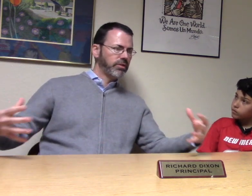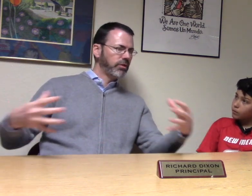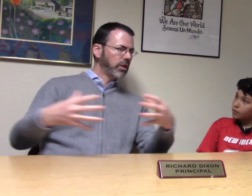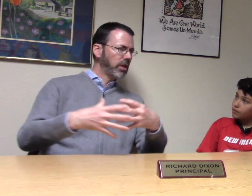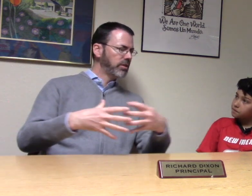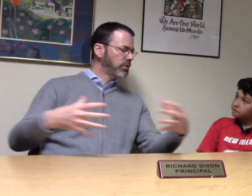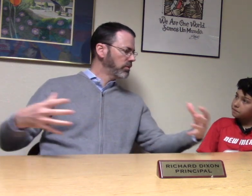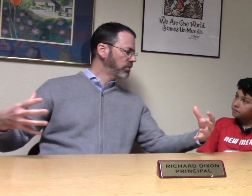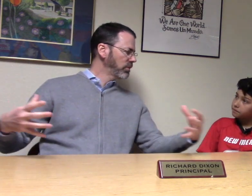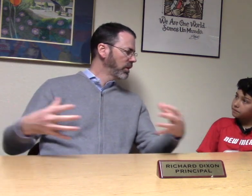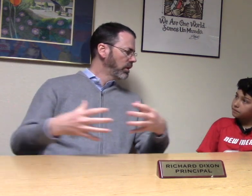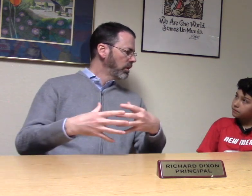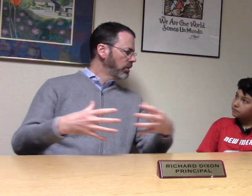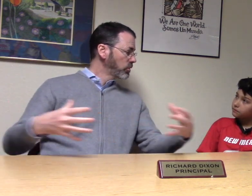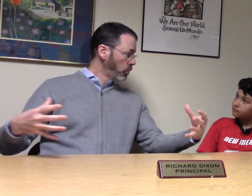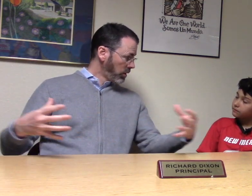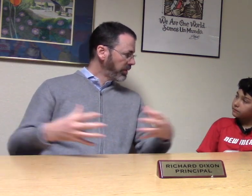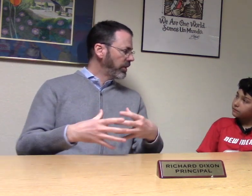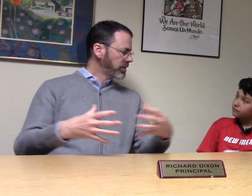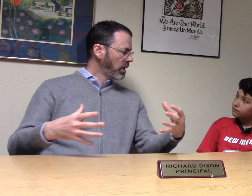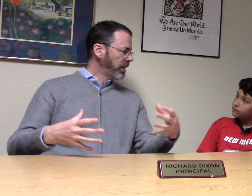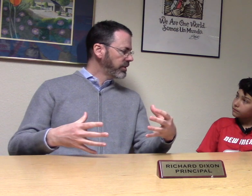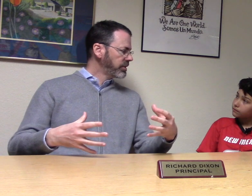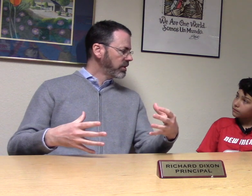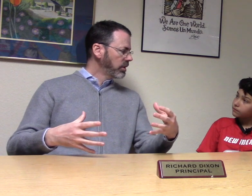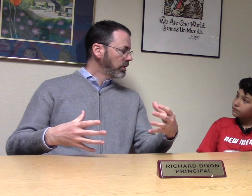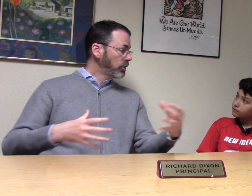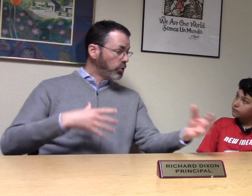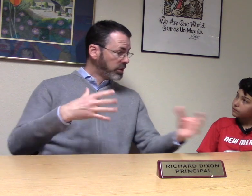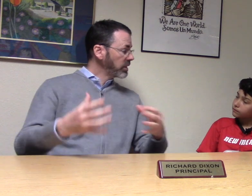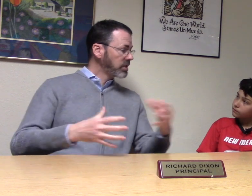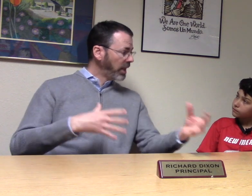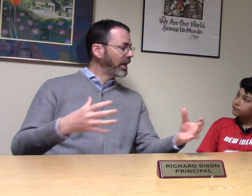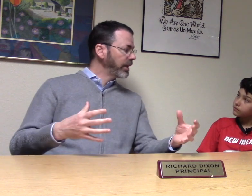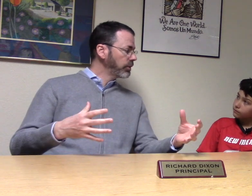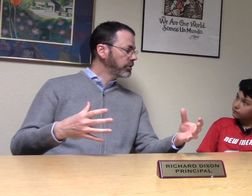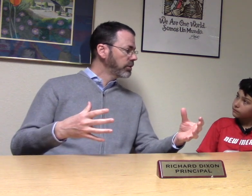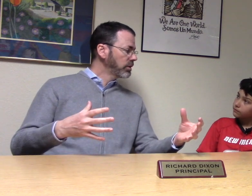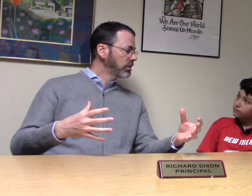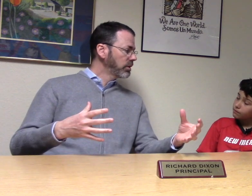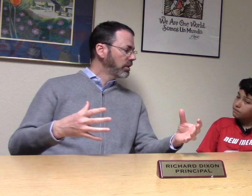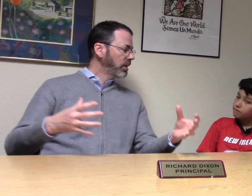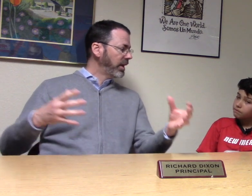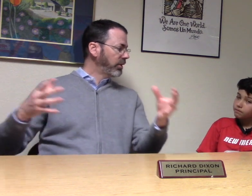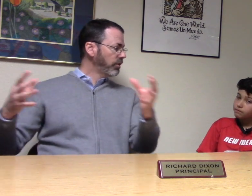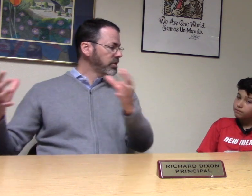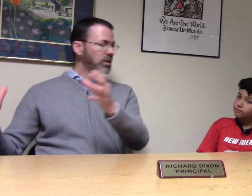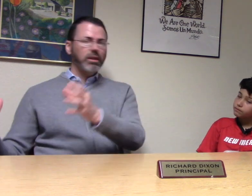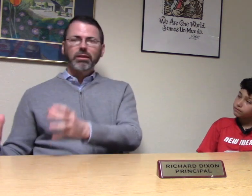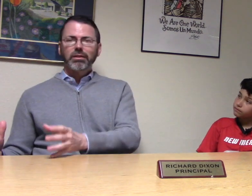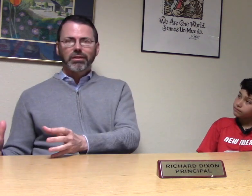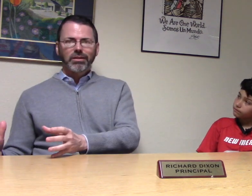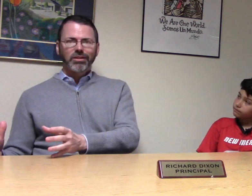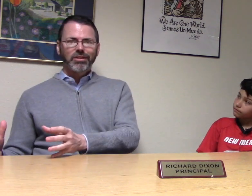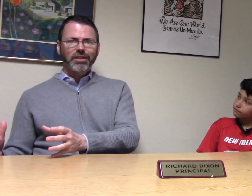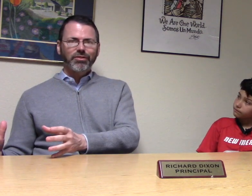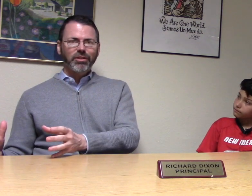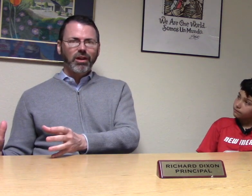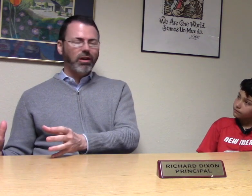for the kids to talk about the science using sign language. And obviously the deaf and hard of